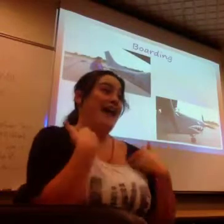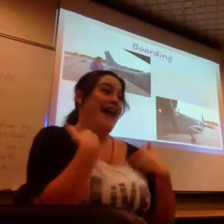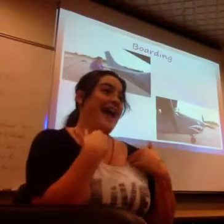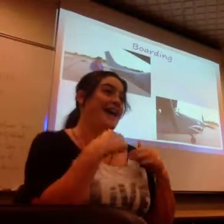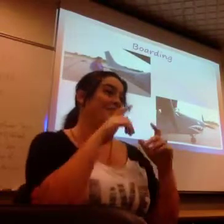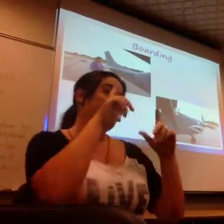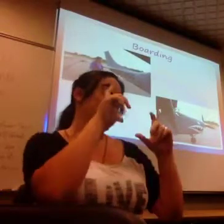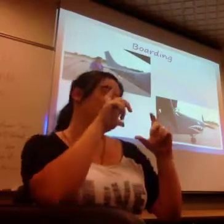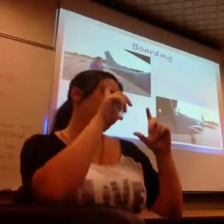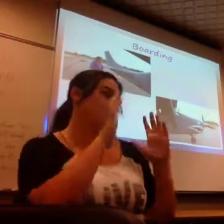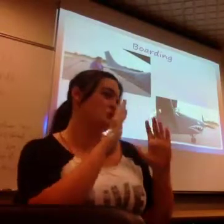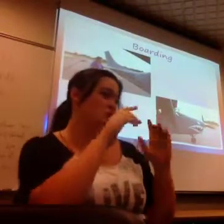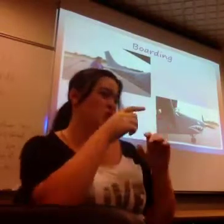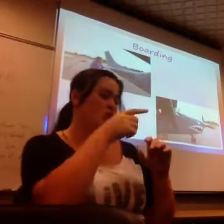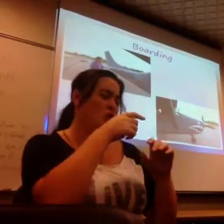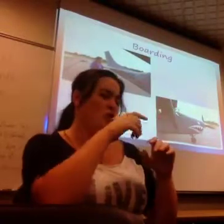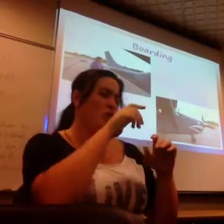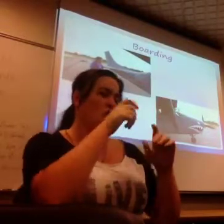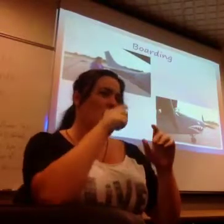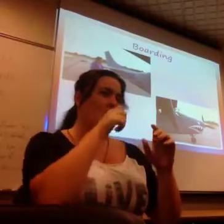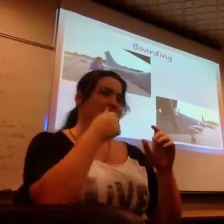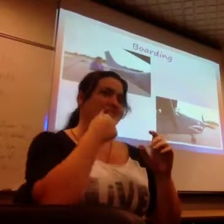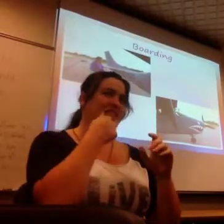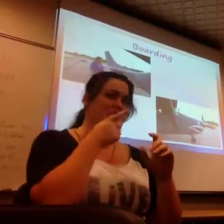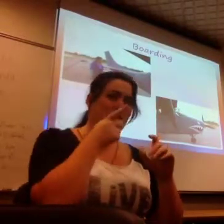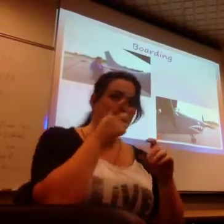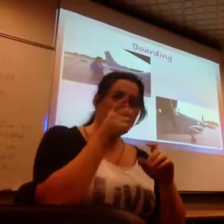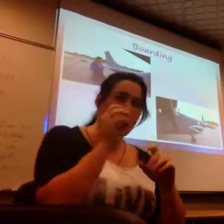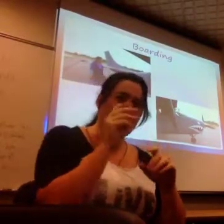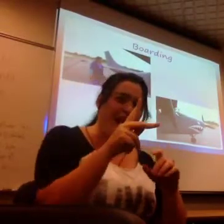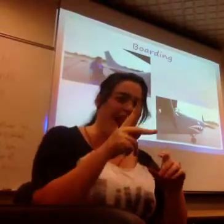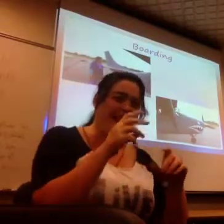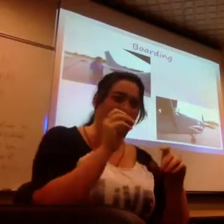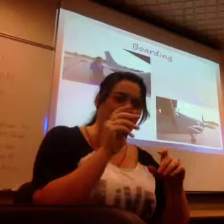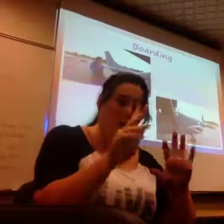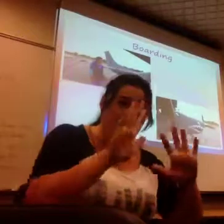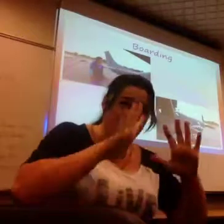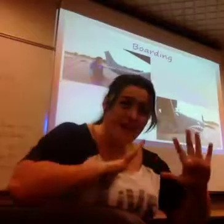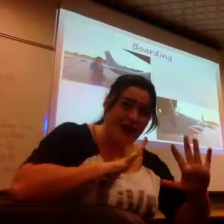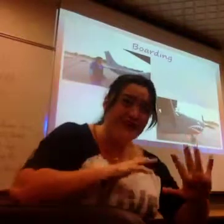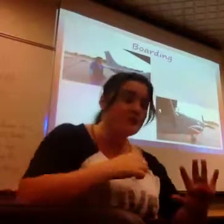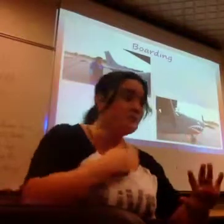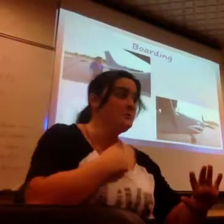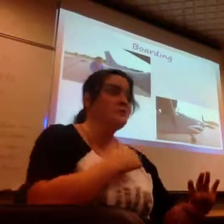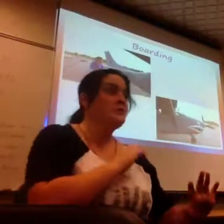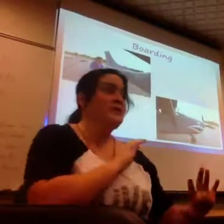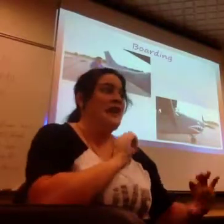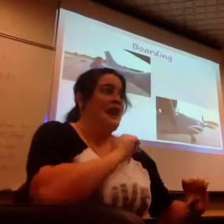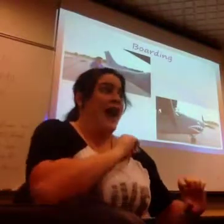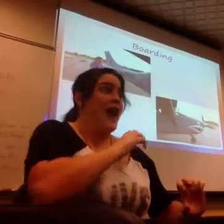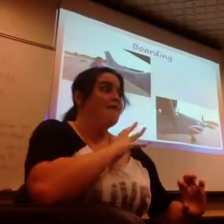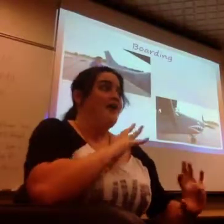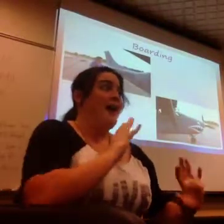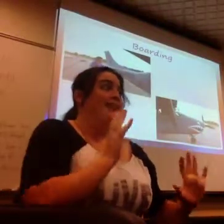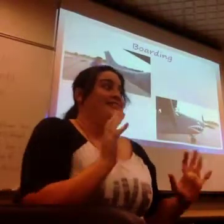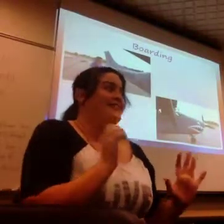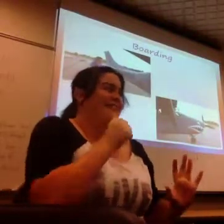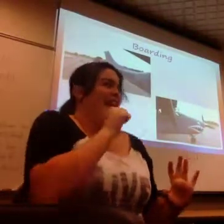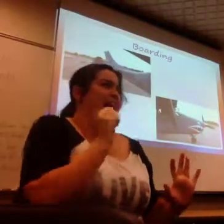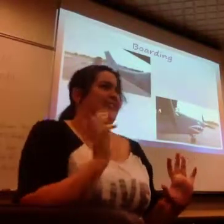asked me, like, are you okay? Are you fine? I was like, yeah, no, we're good, let's go. That was the first time I got really